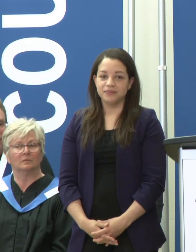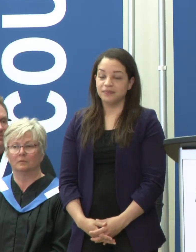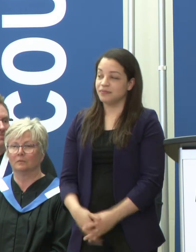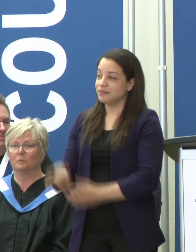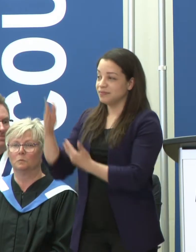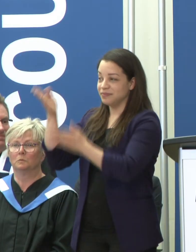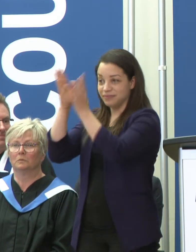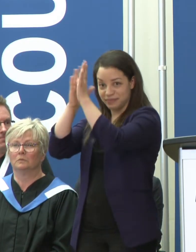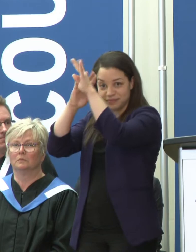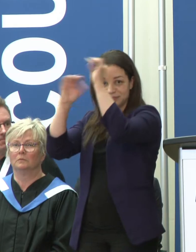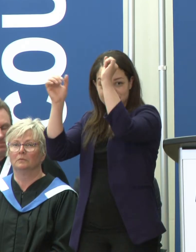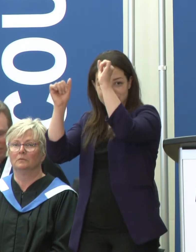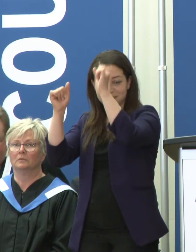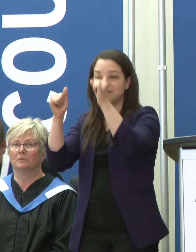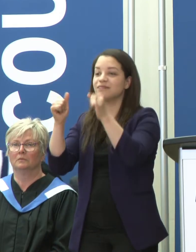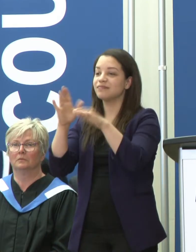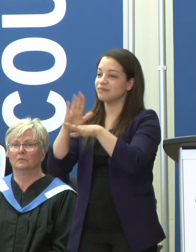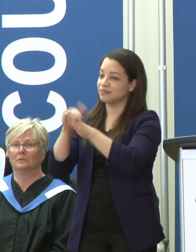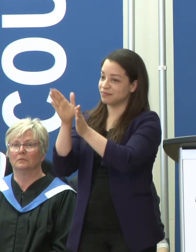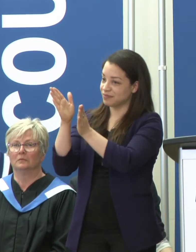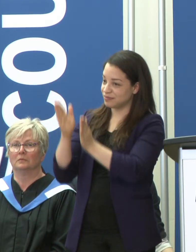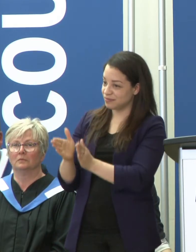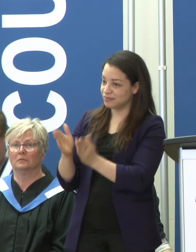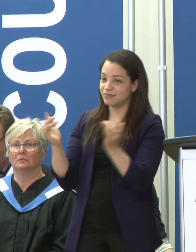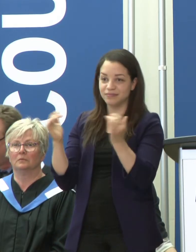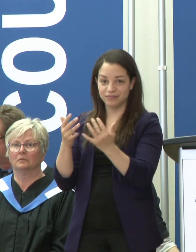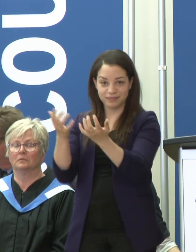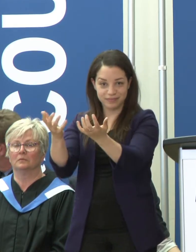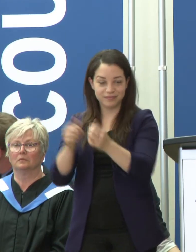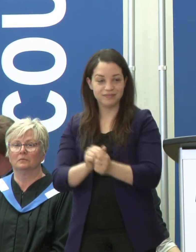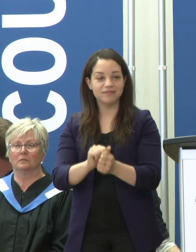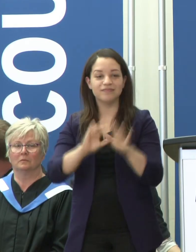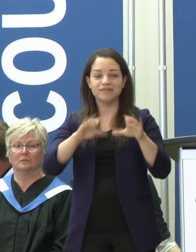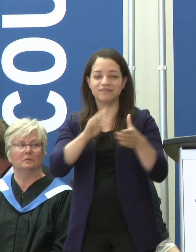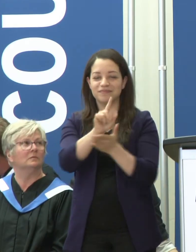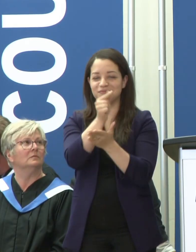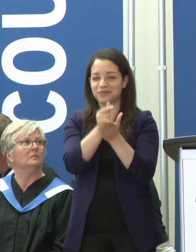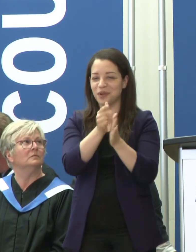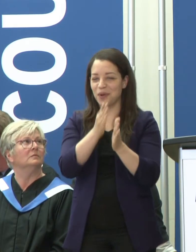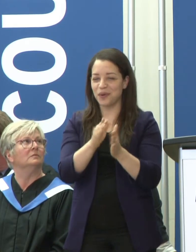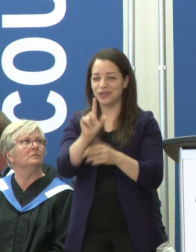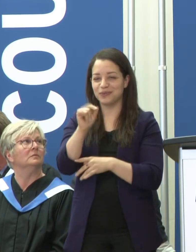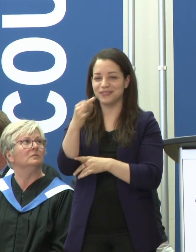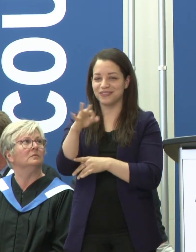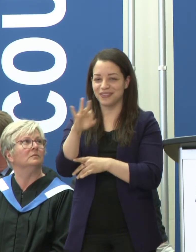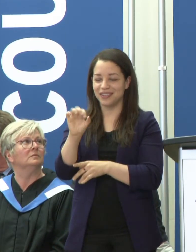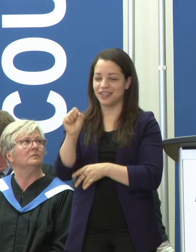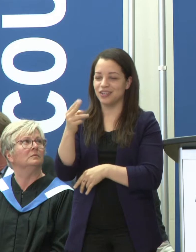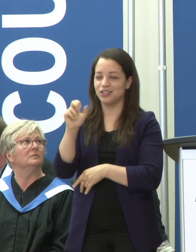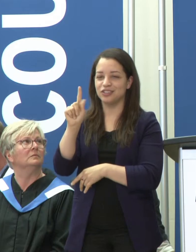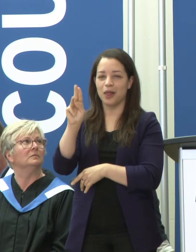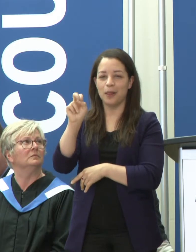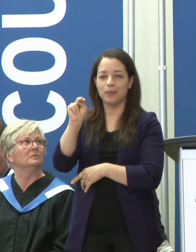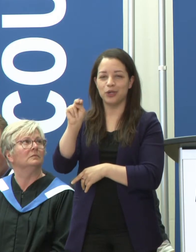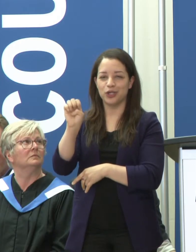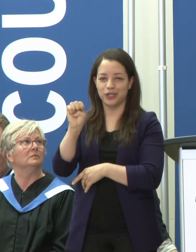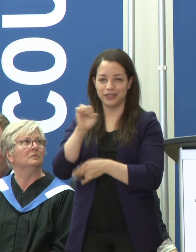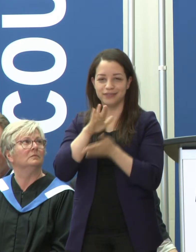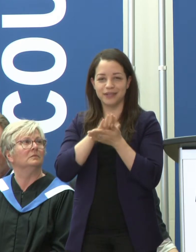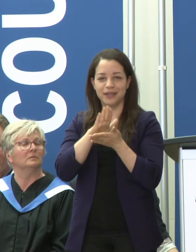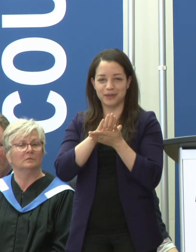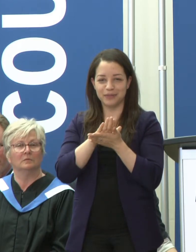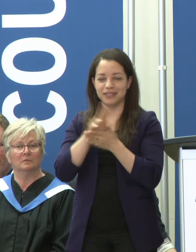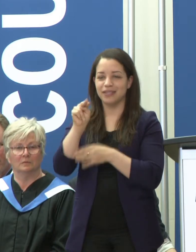Mr. President and invited guests, the graduating class of 2019 Shelburne Campus, Nova